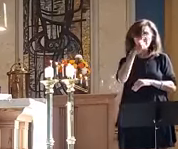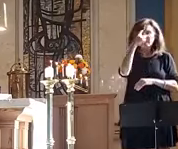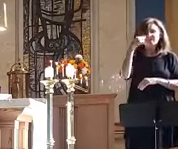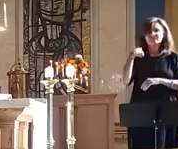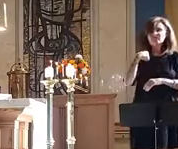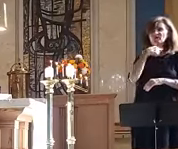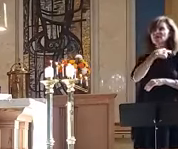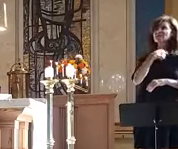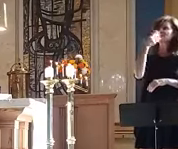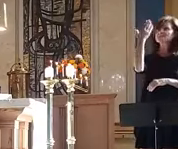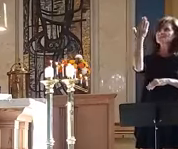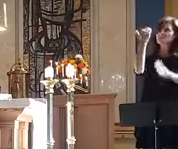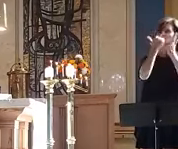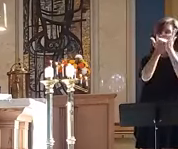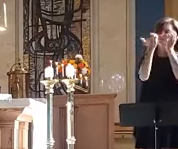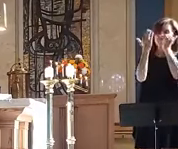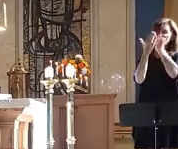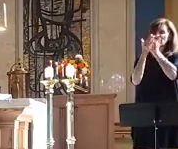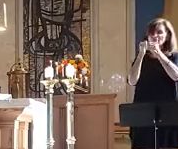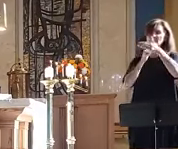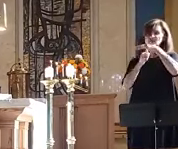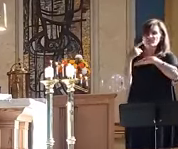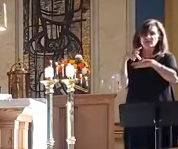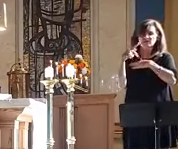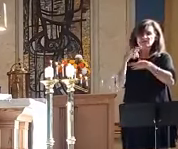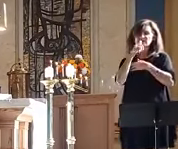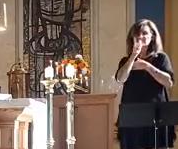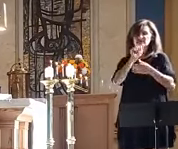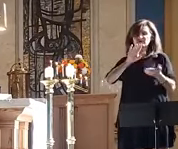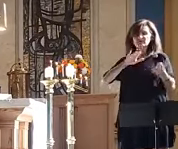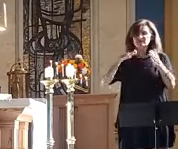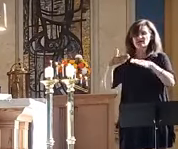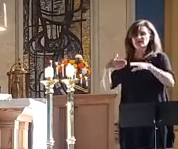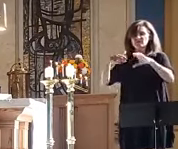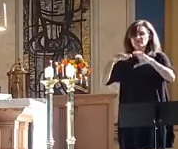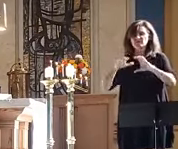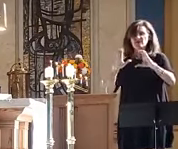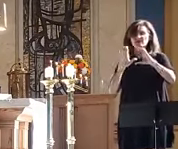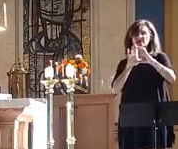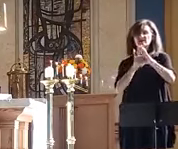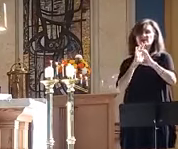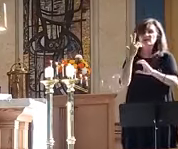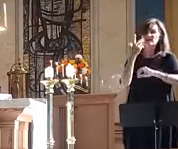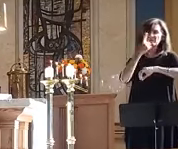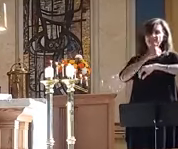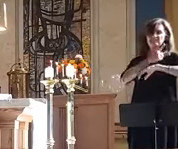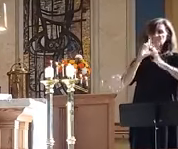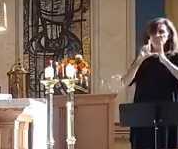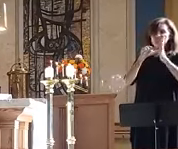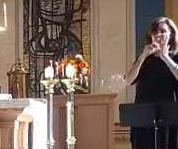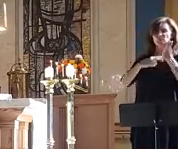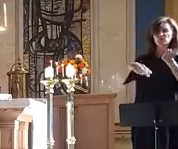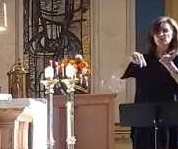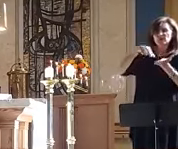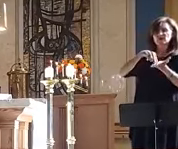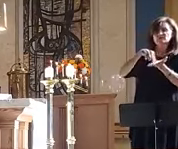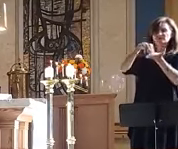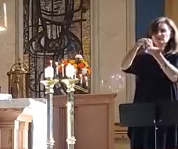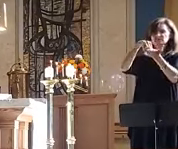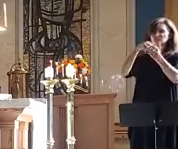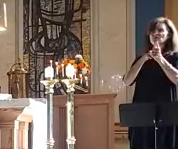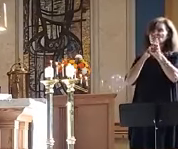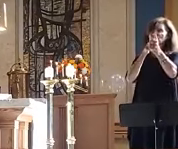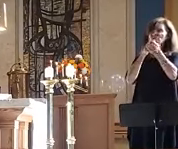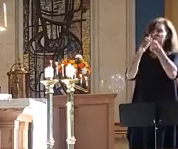For our sake he was crucified with Pontius Pilate, he suffered death and was buried, and rose again on the third